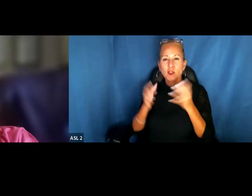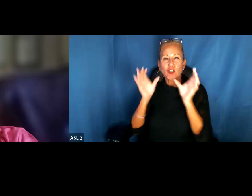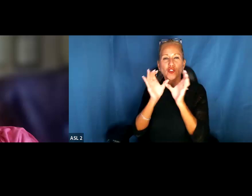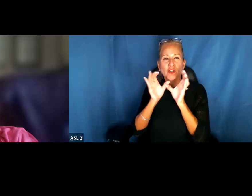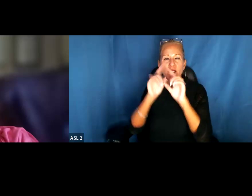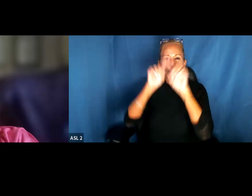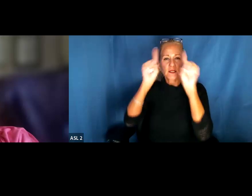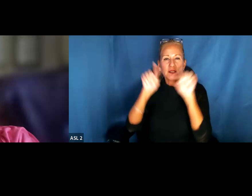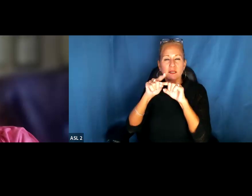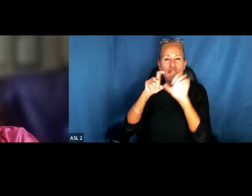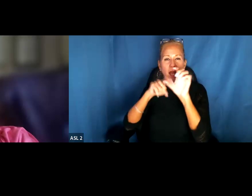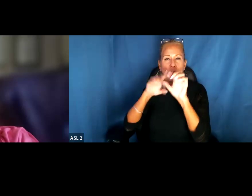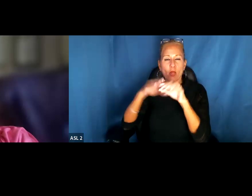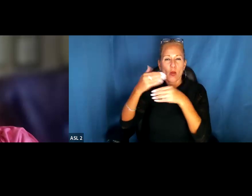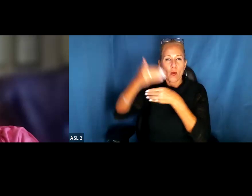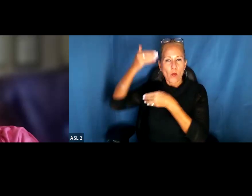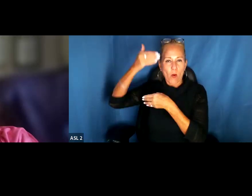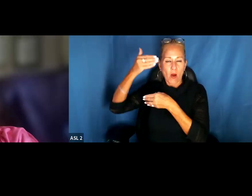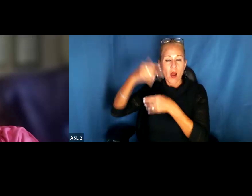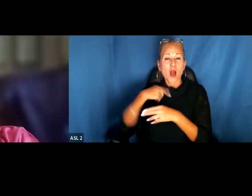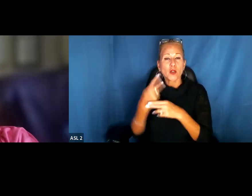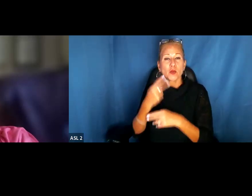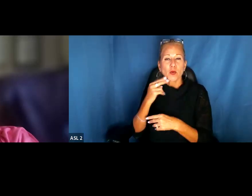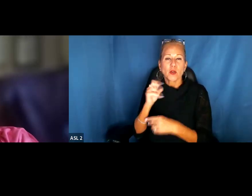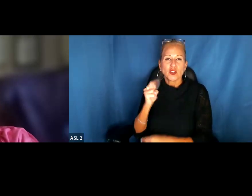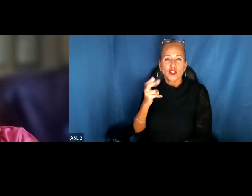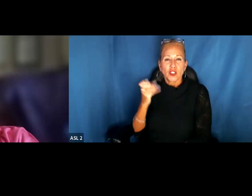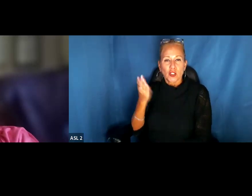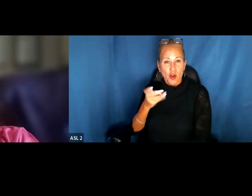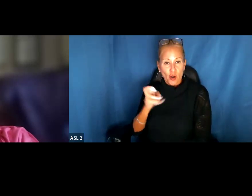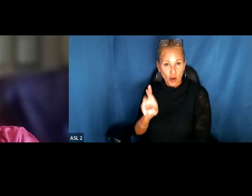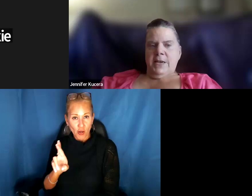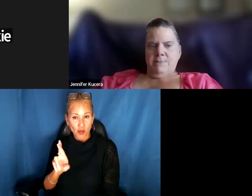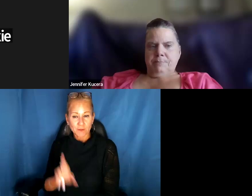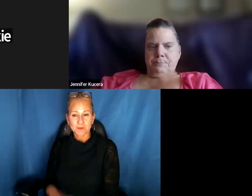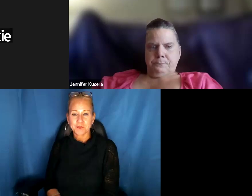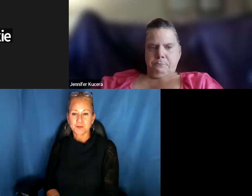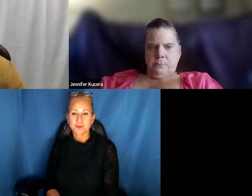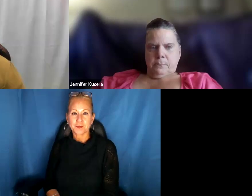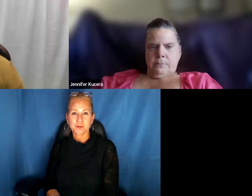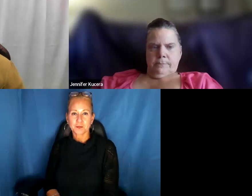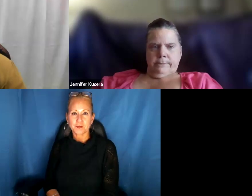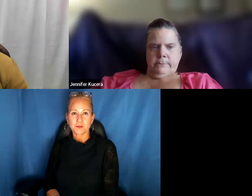on the wall behind me. And I use the pronoun she, her. Next slide.